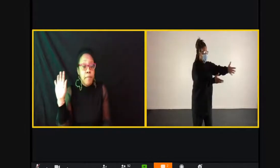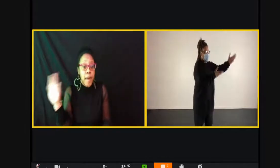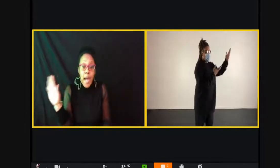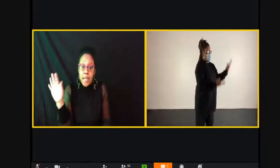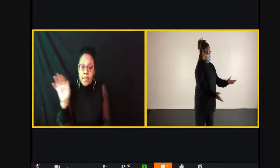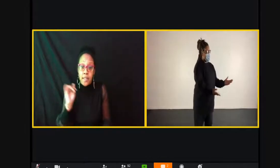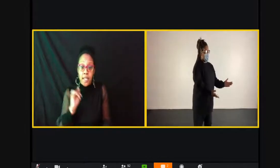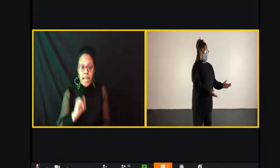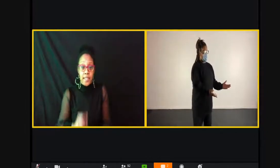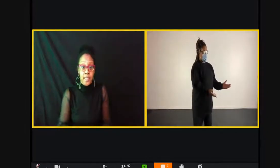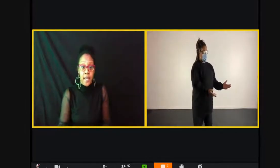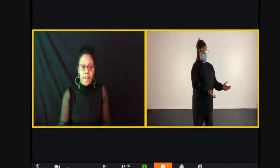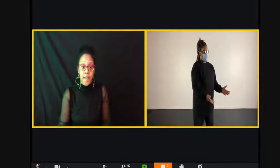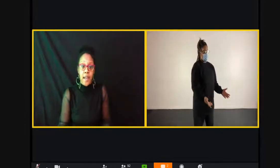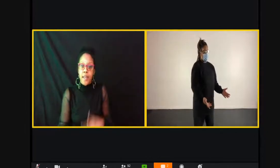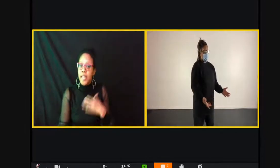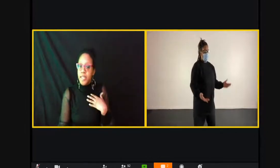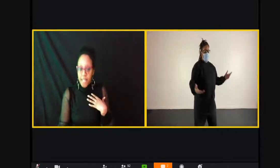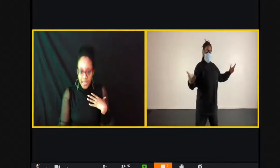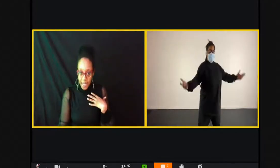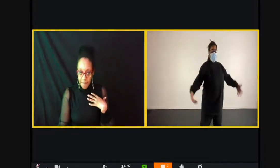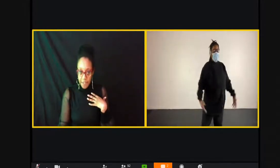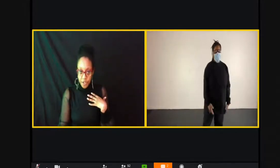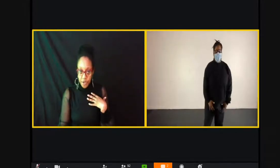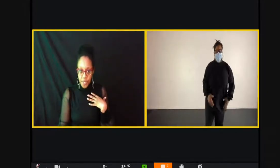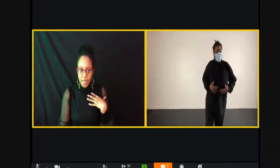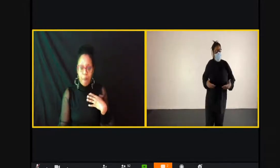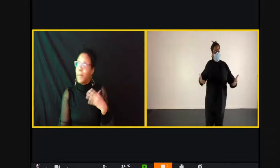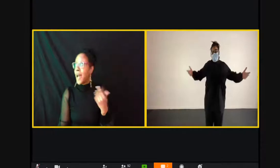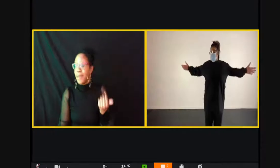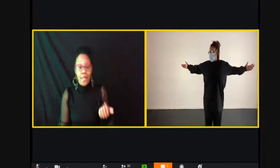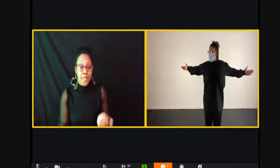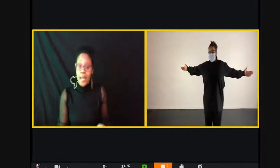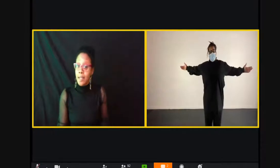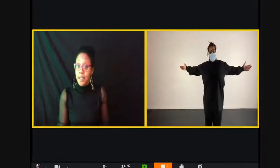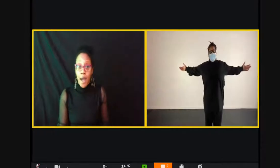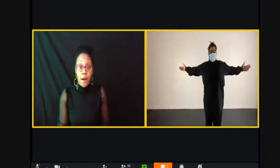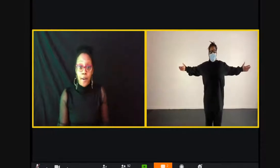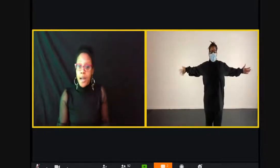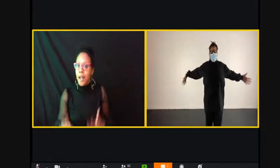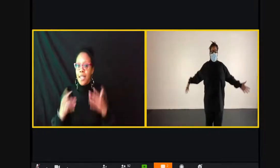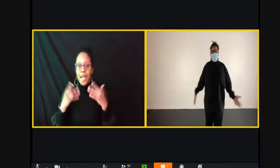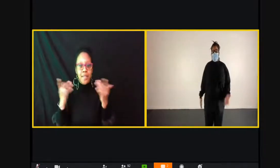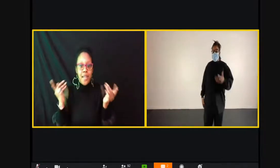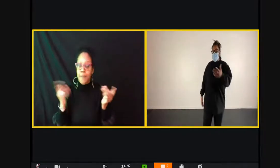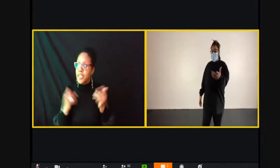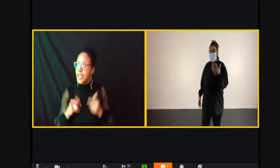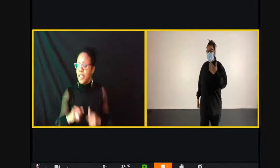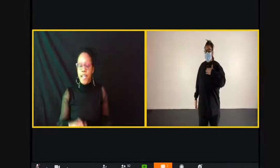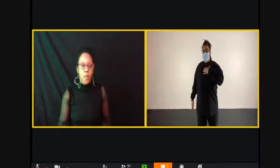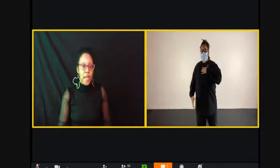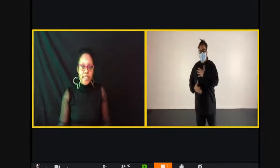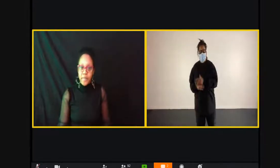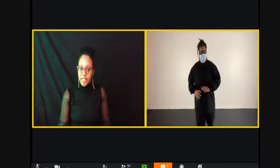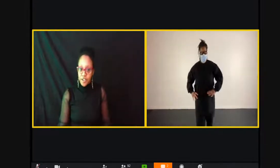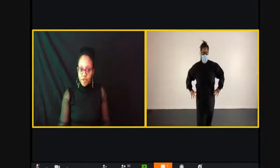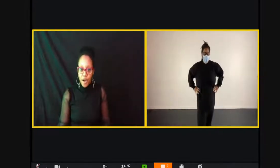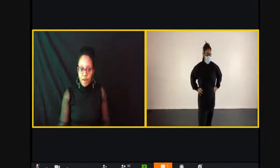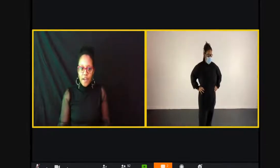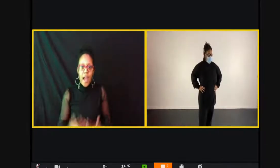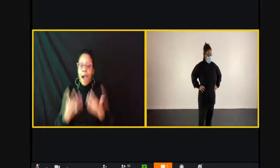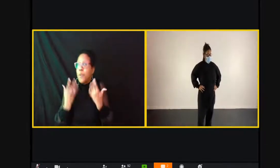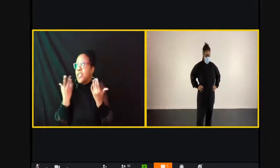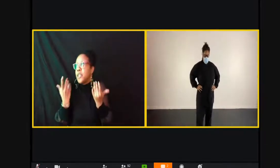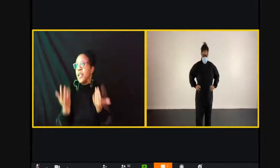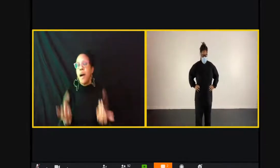say goodbye to the last step. They say life is short, but I think it's hella long. A lot of times standing at wakes being